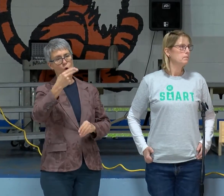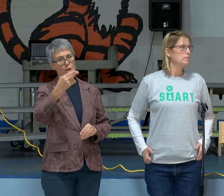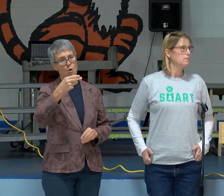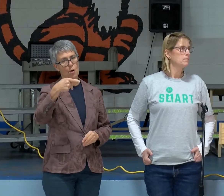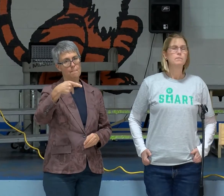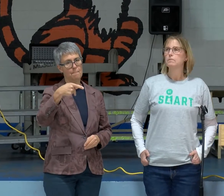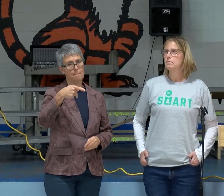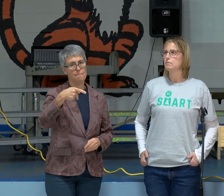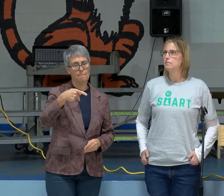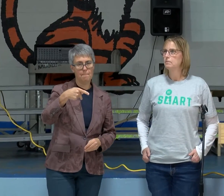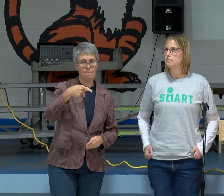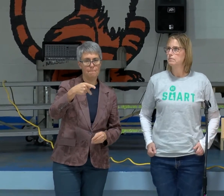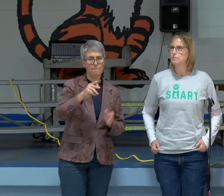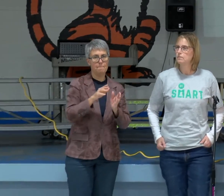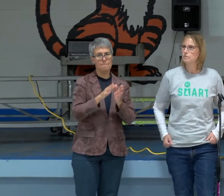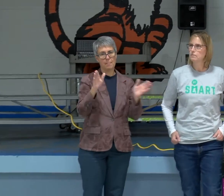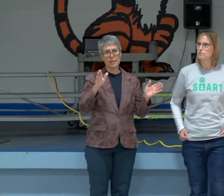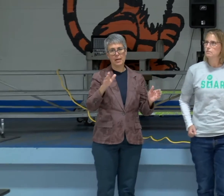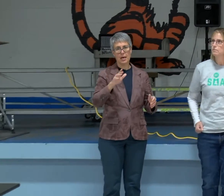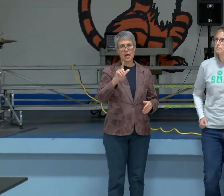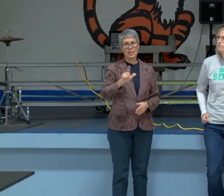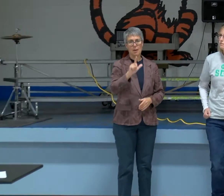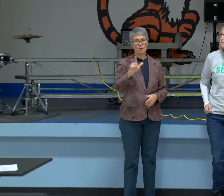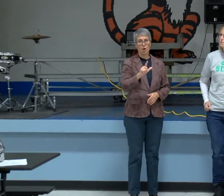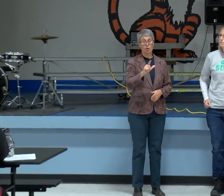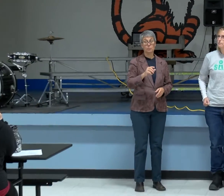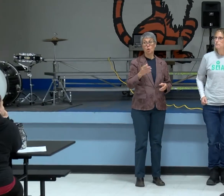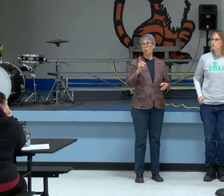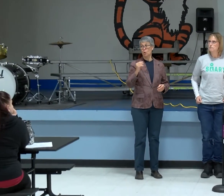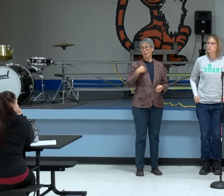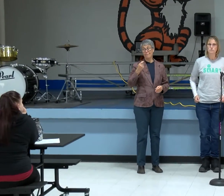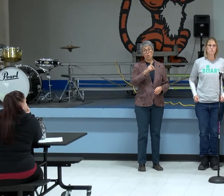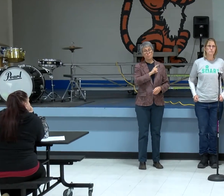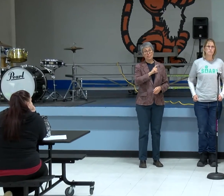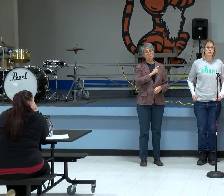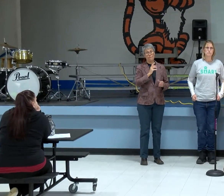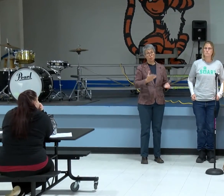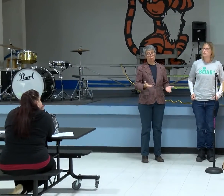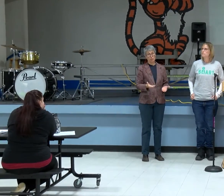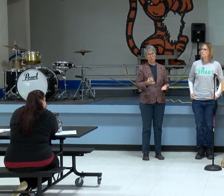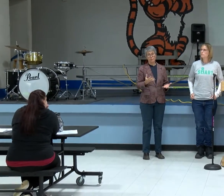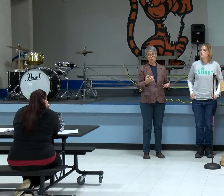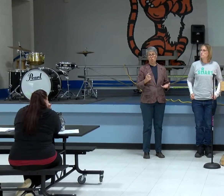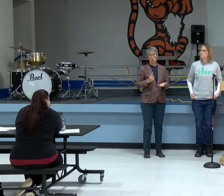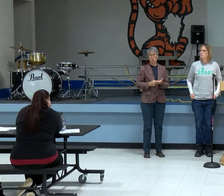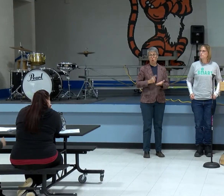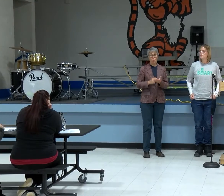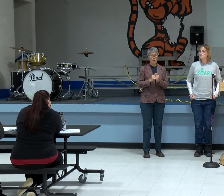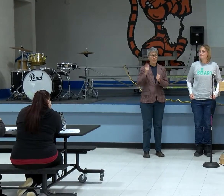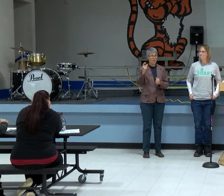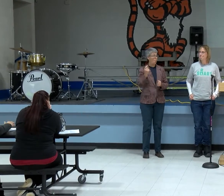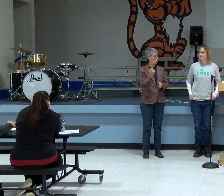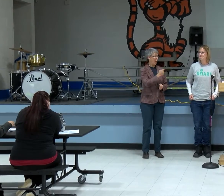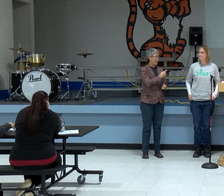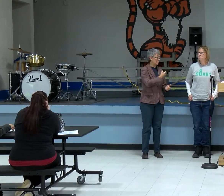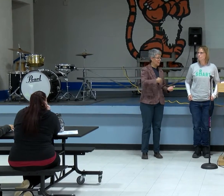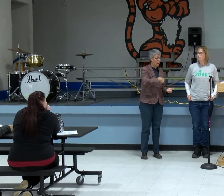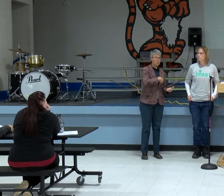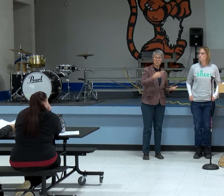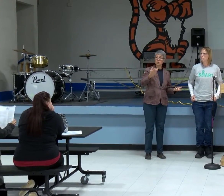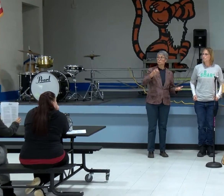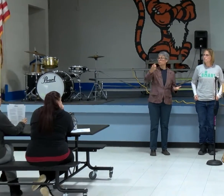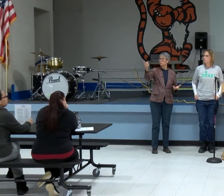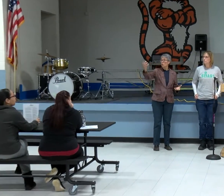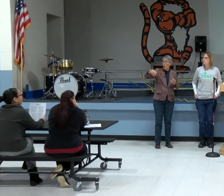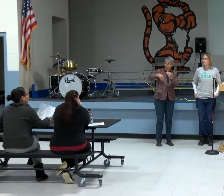So there's some law enforcement people here too, though. So if there's any questions, this might be a good time to use them or us. Or do you